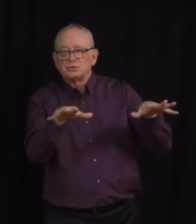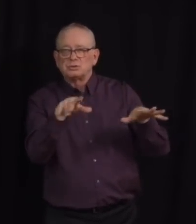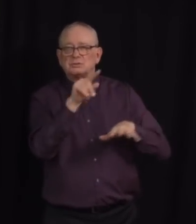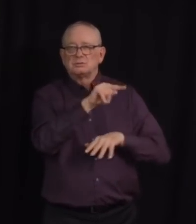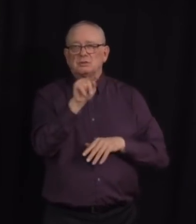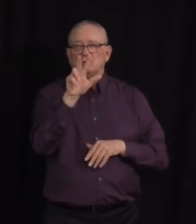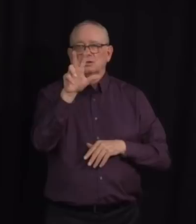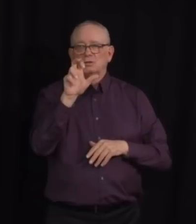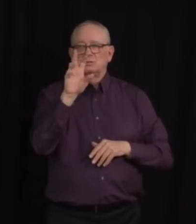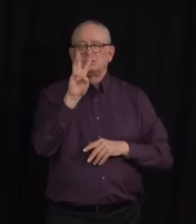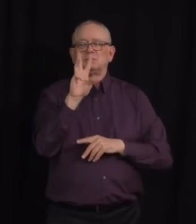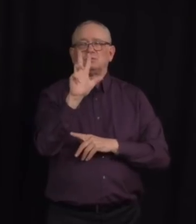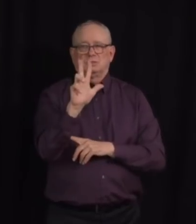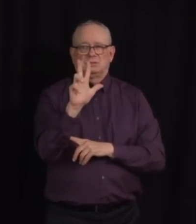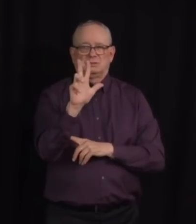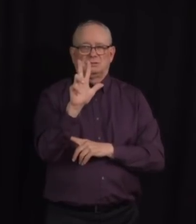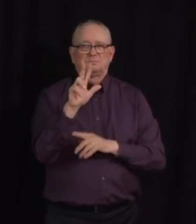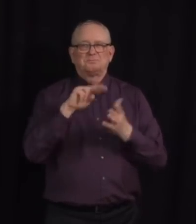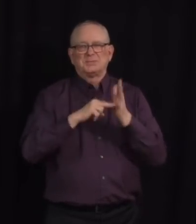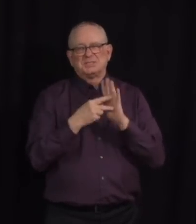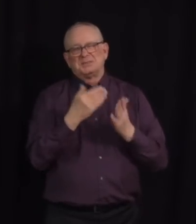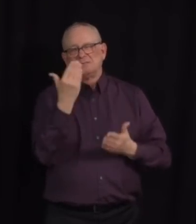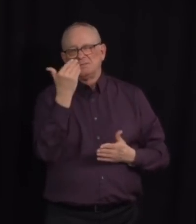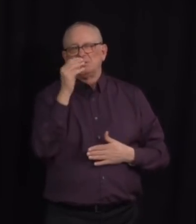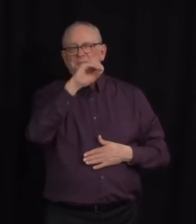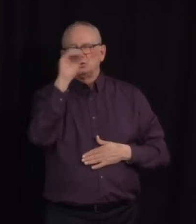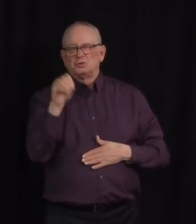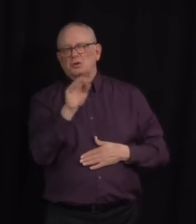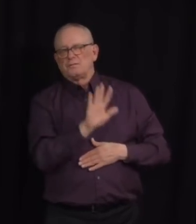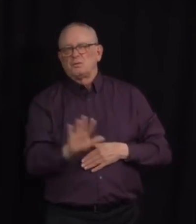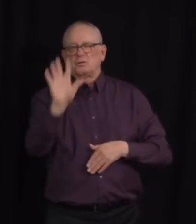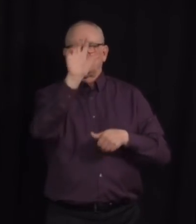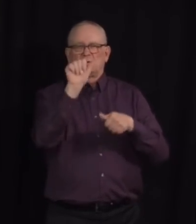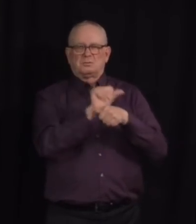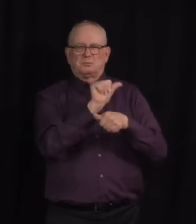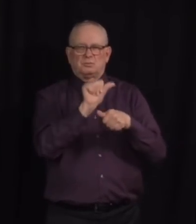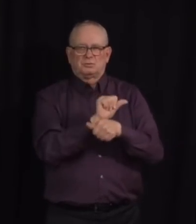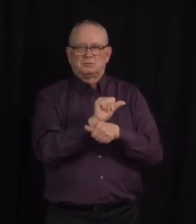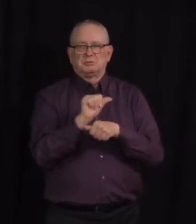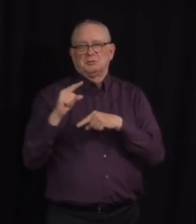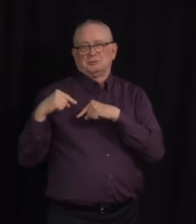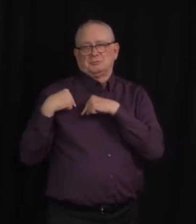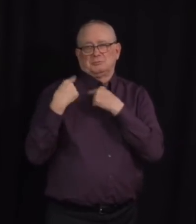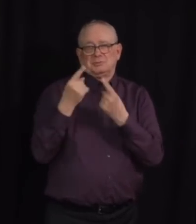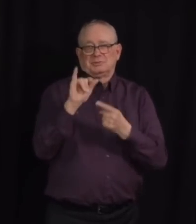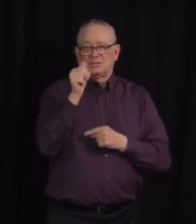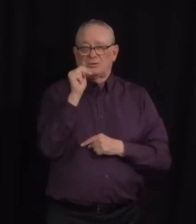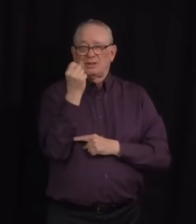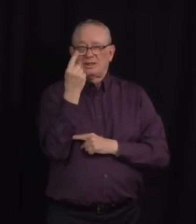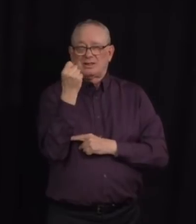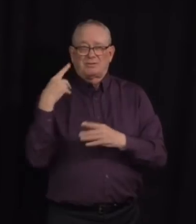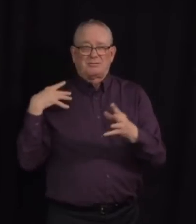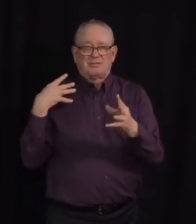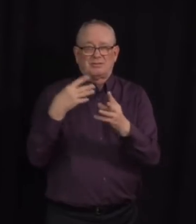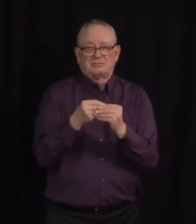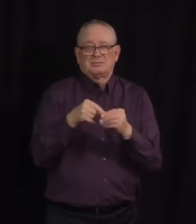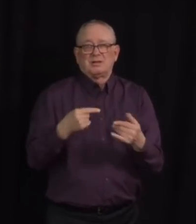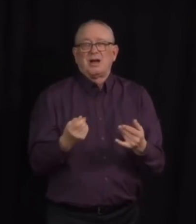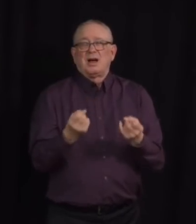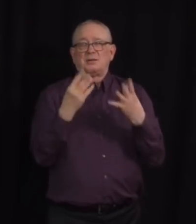in the province. These schools have a combined total of 1,550 cases since January